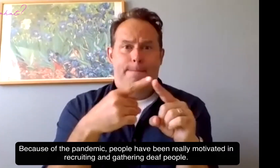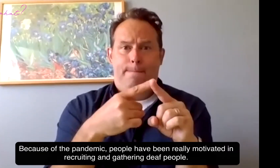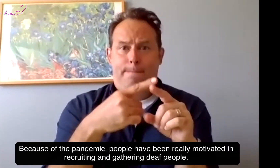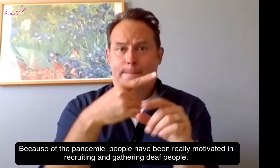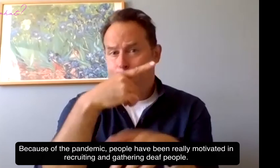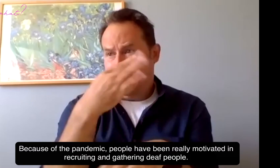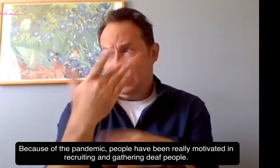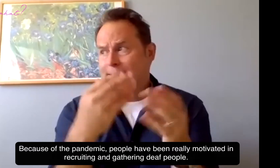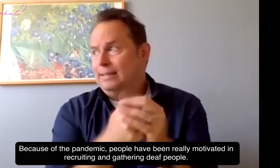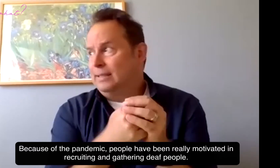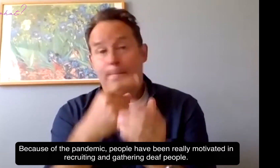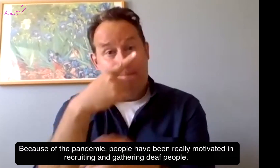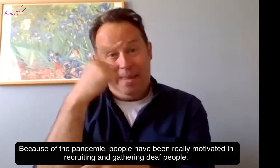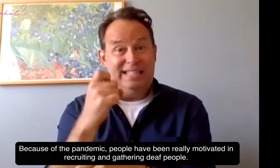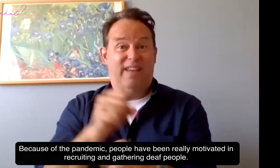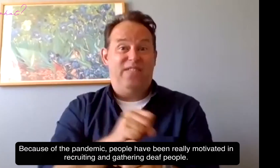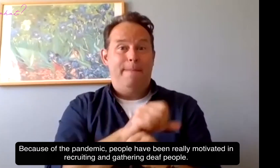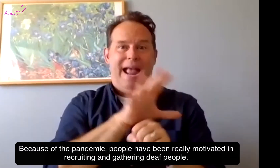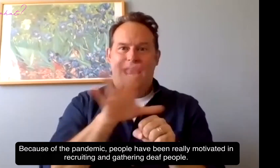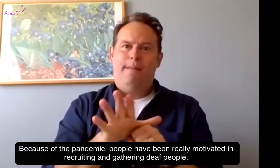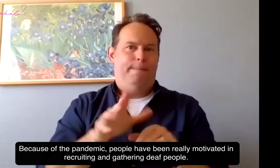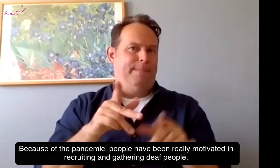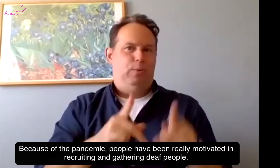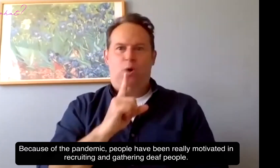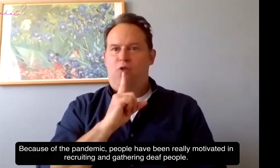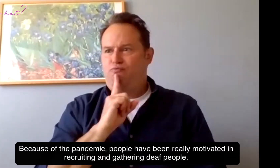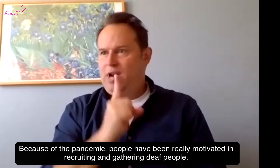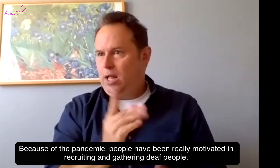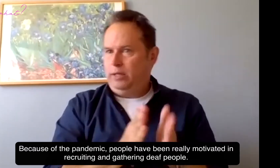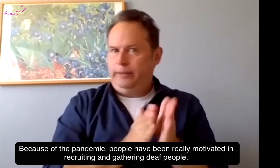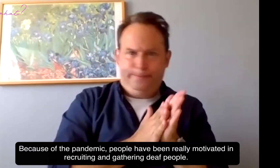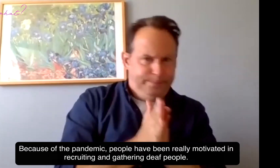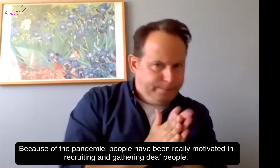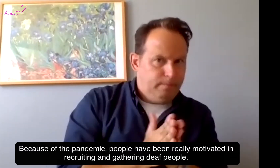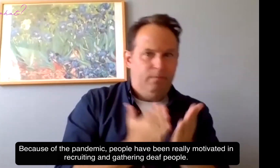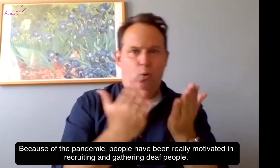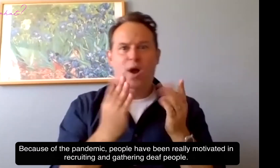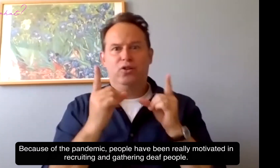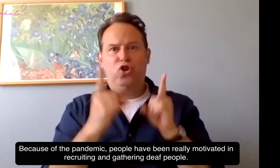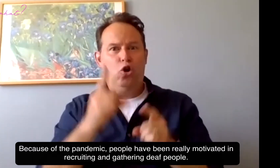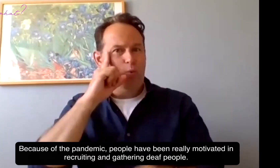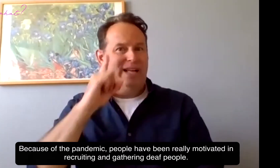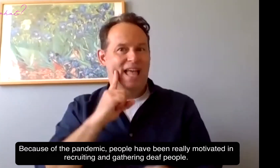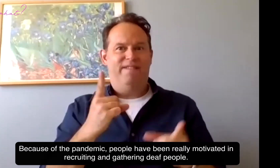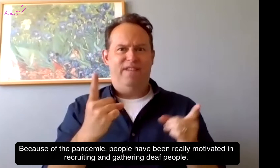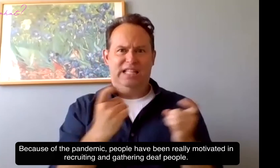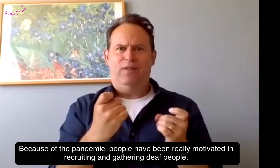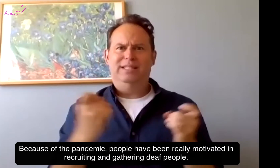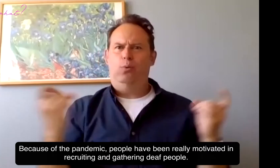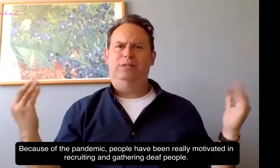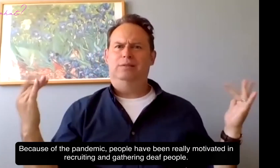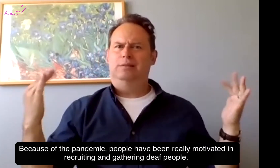Because of the pandemic, people have been really motivated in recruiting and gathering deaf people.